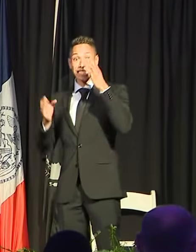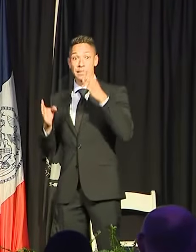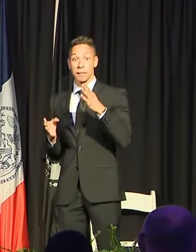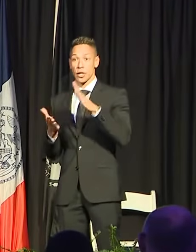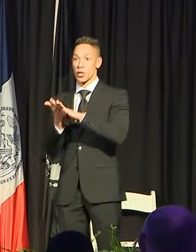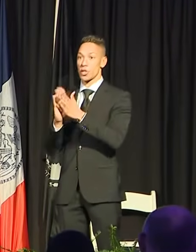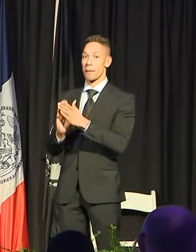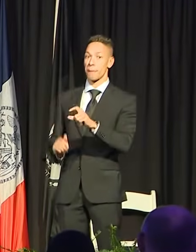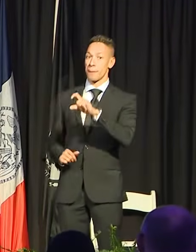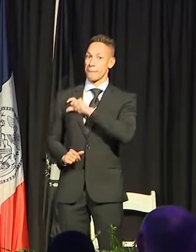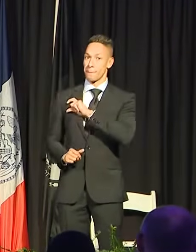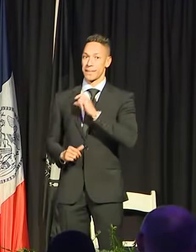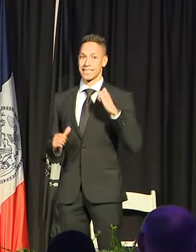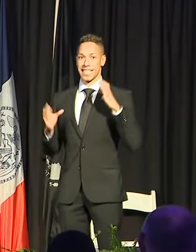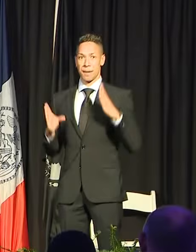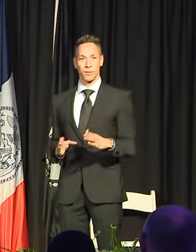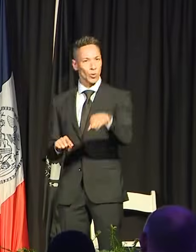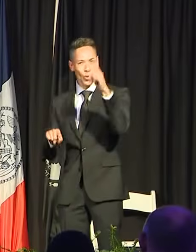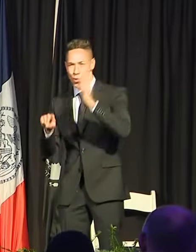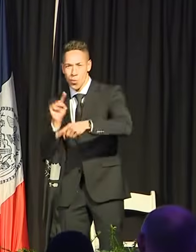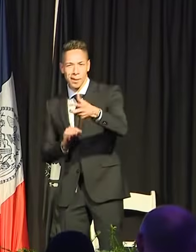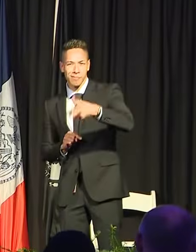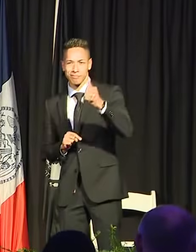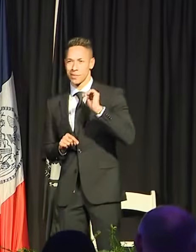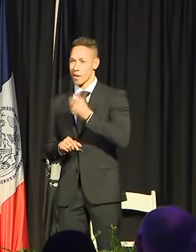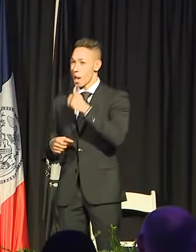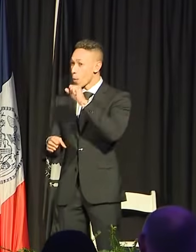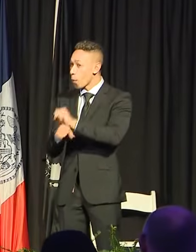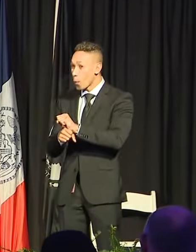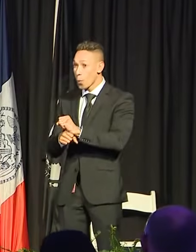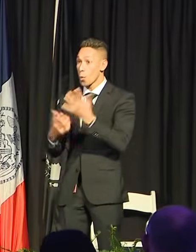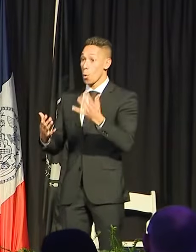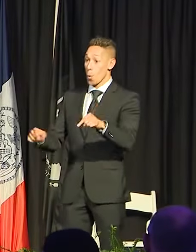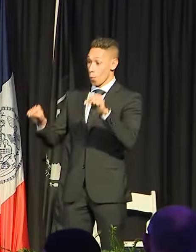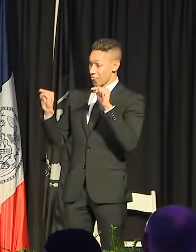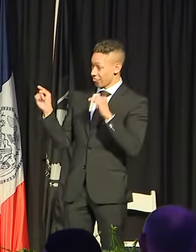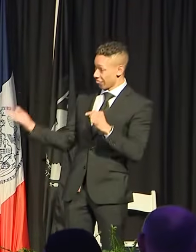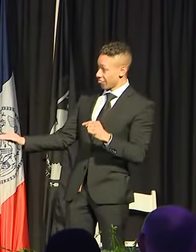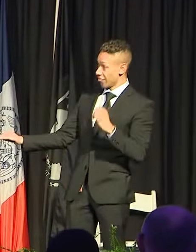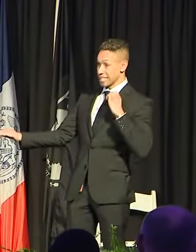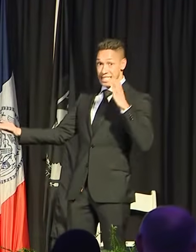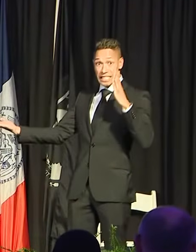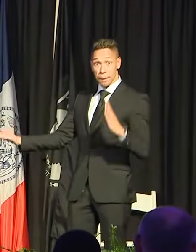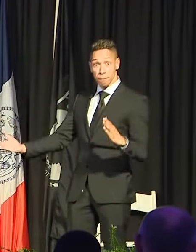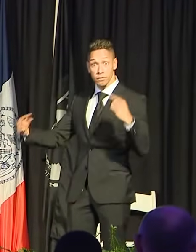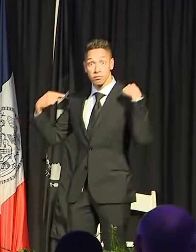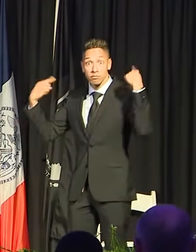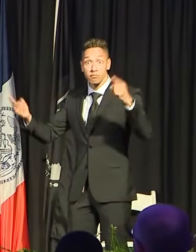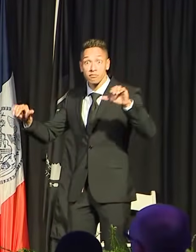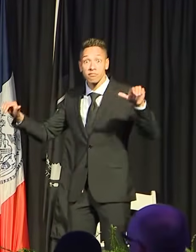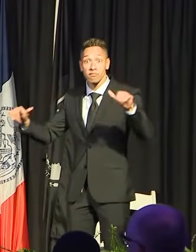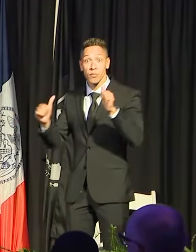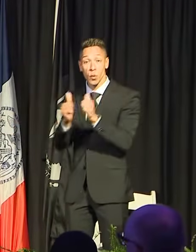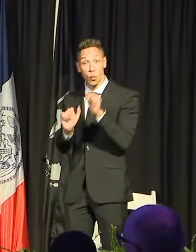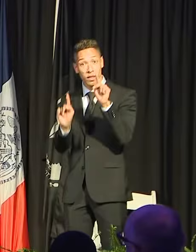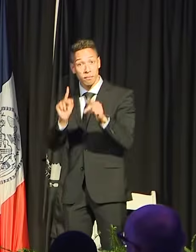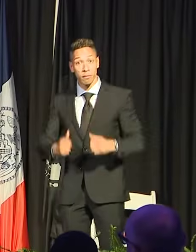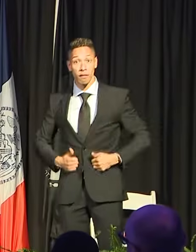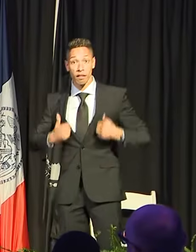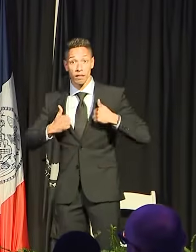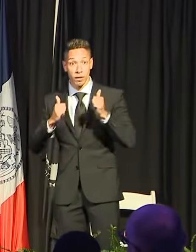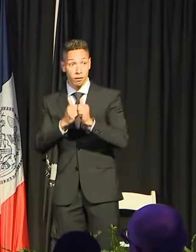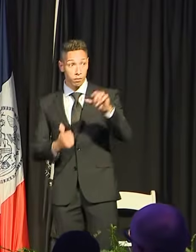a police commissioner. You can't take away what we have done. And what this commissioner has done with people living